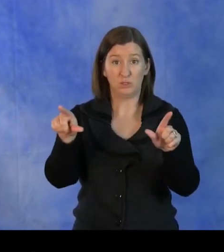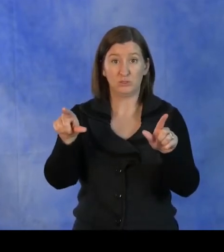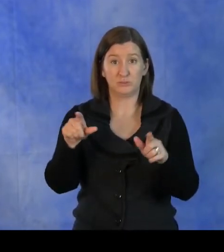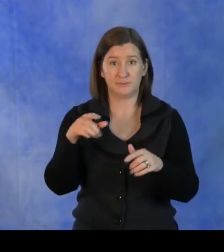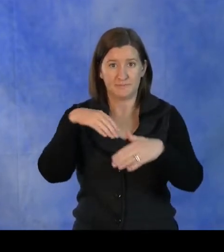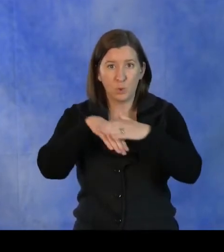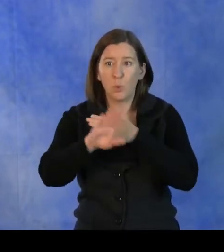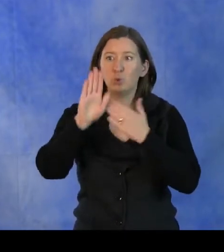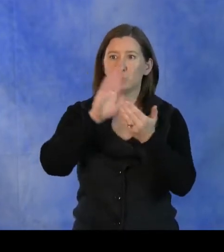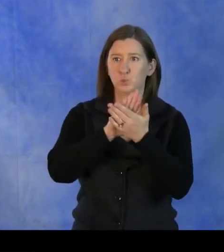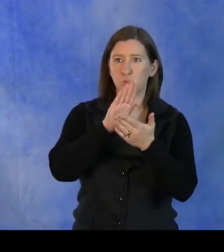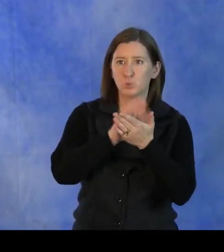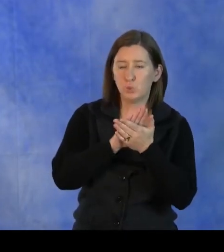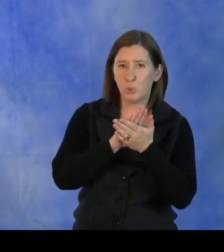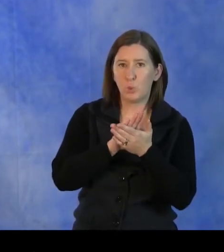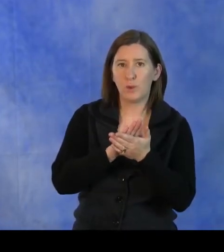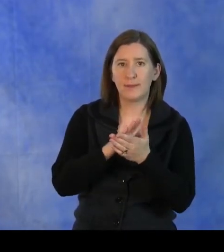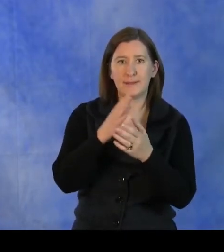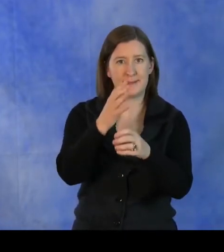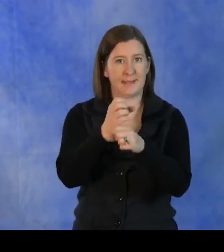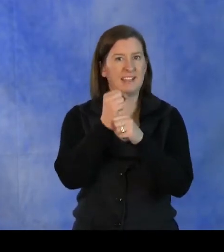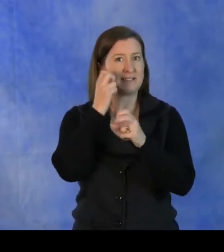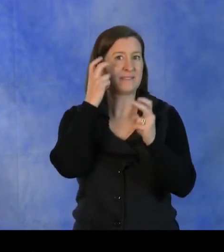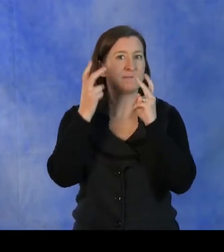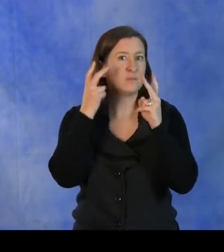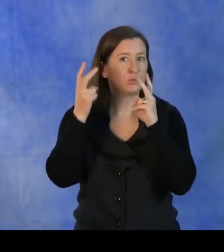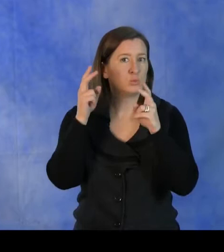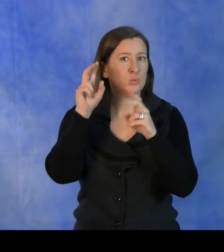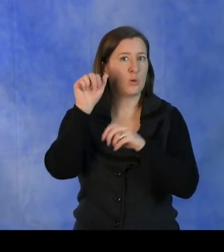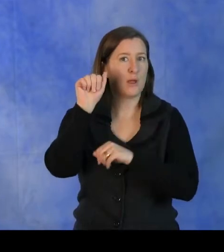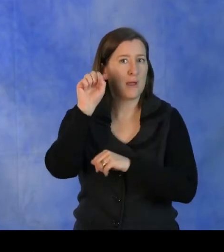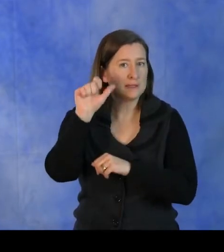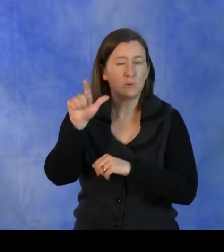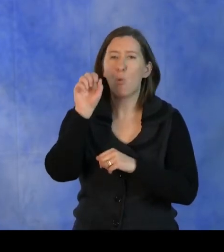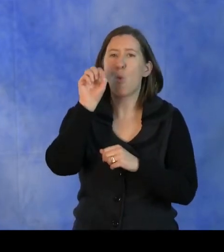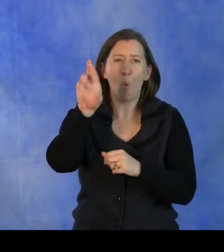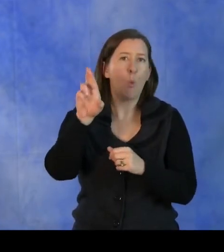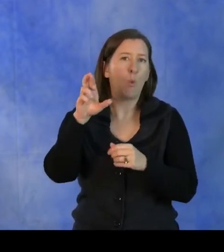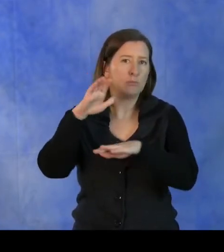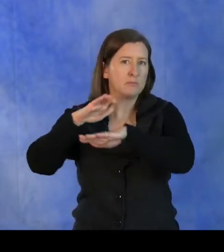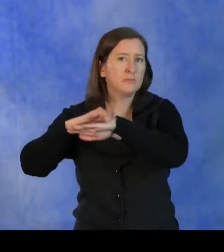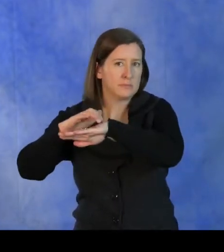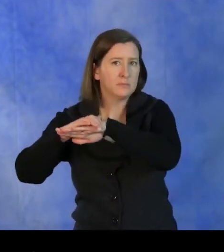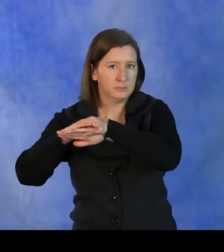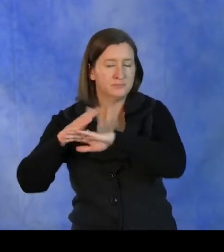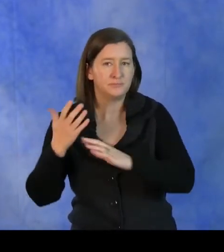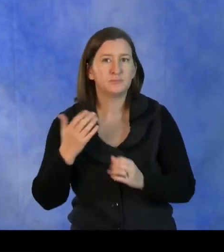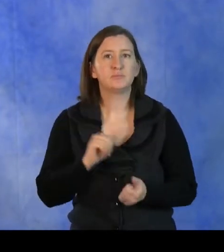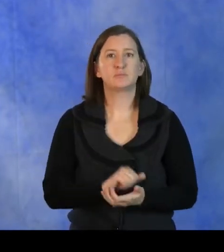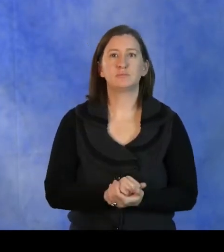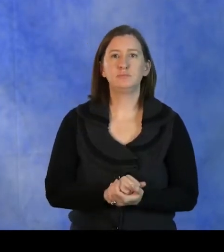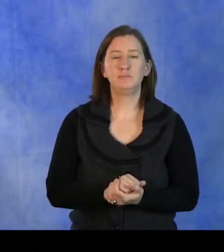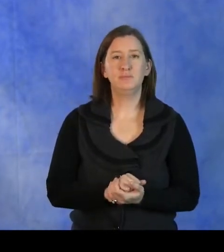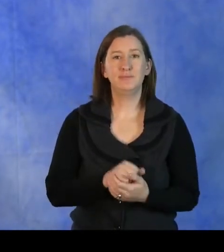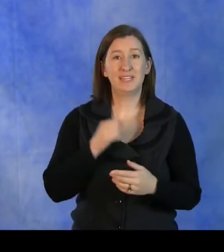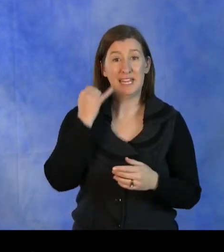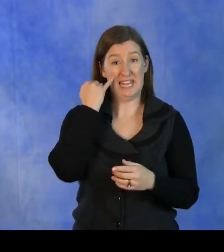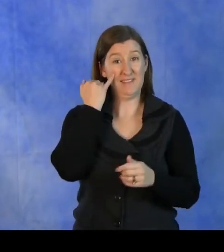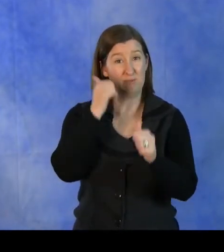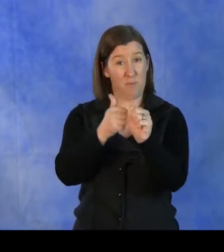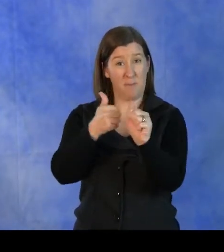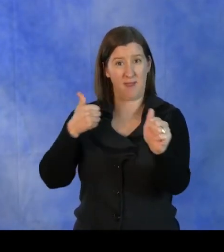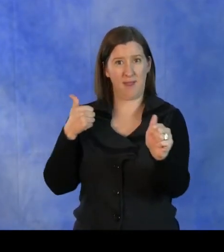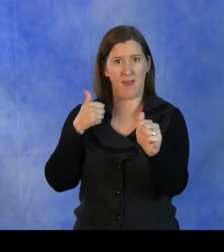Also, if a child is still learning language, goes to school and gets those visual, ASL or